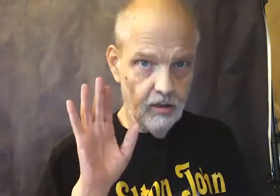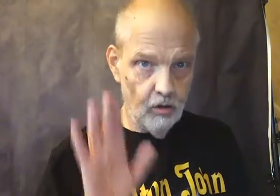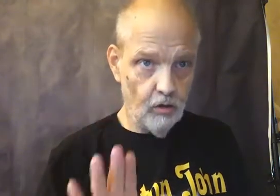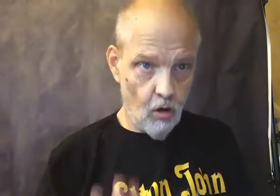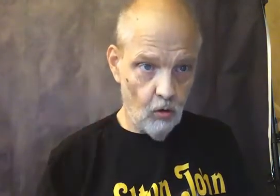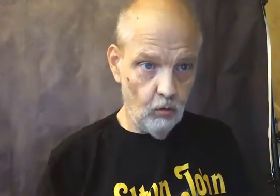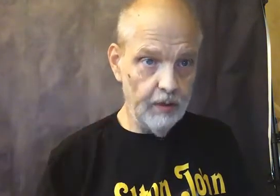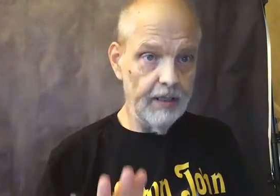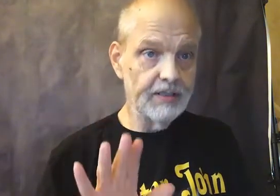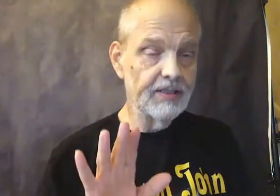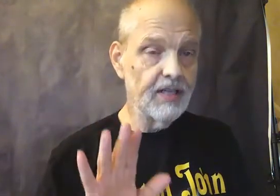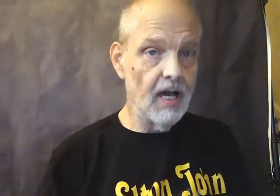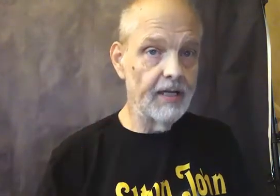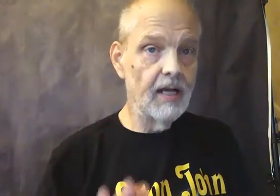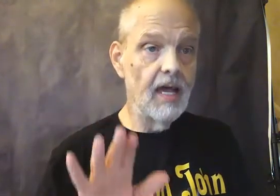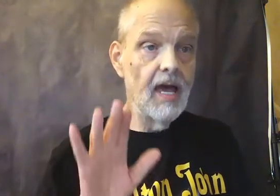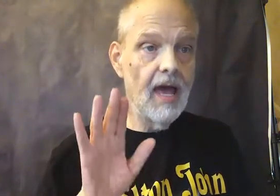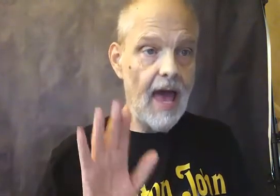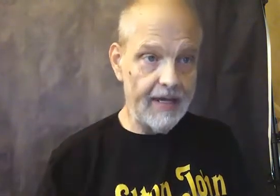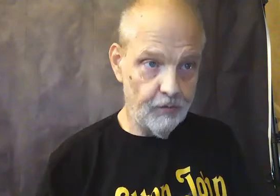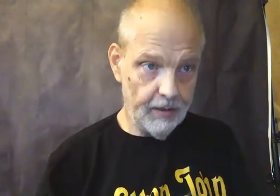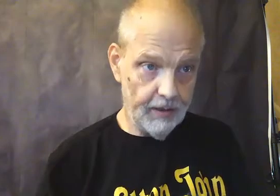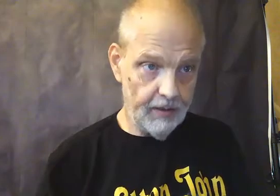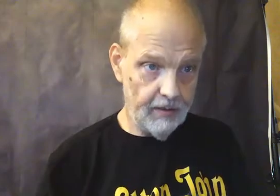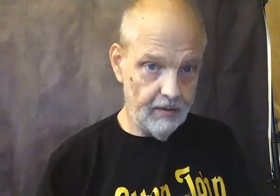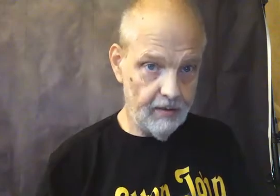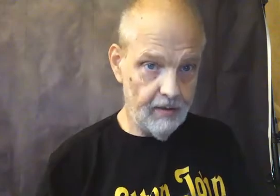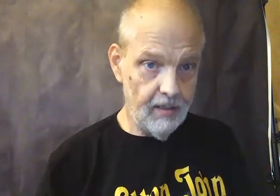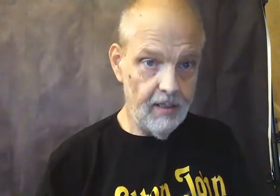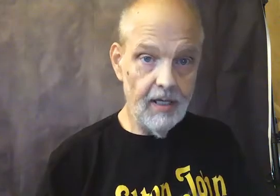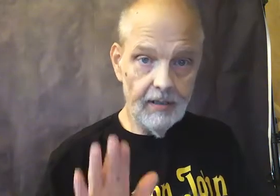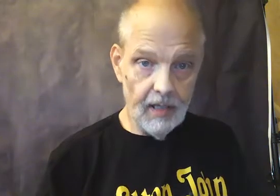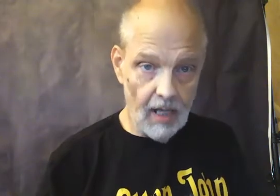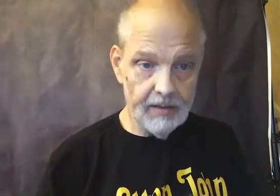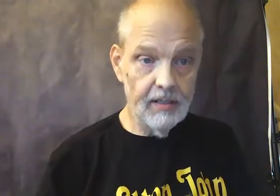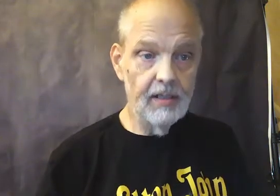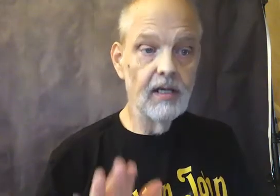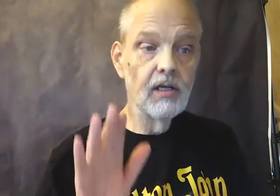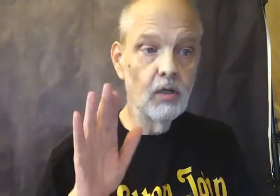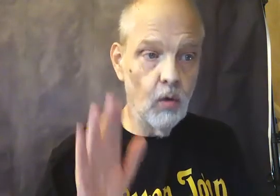Your goal is to sign accurately, not